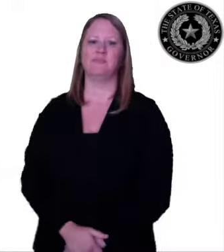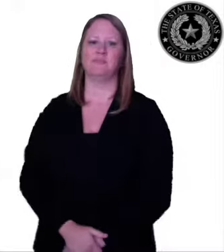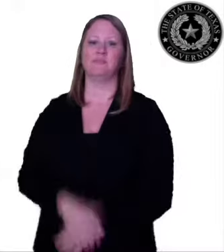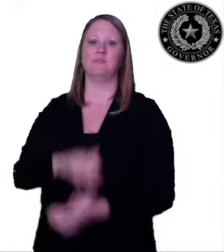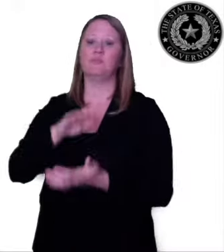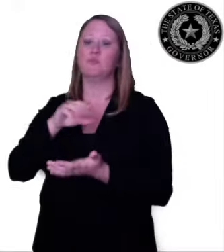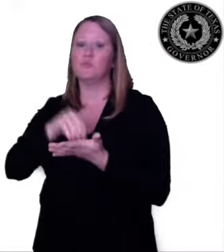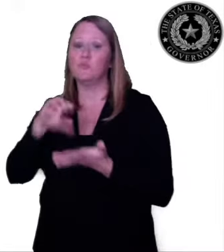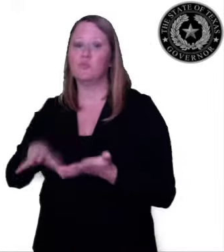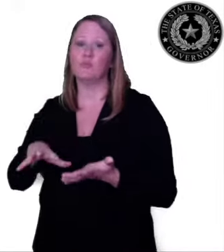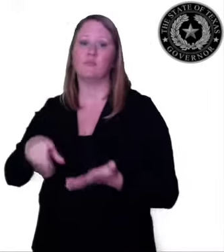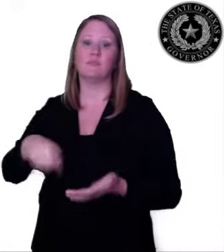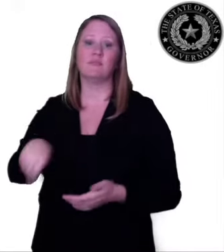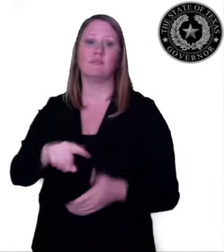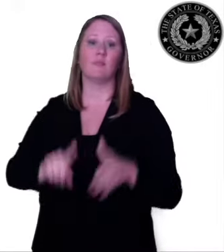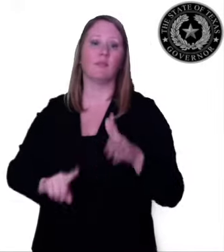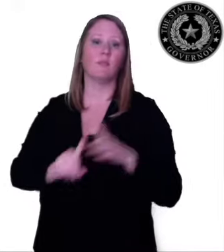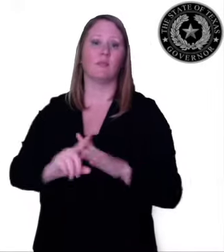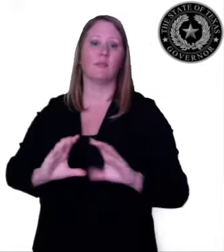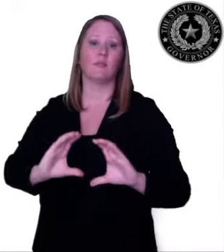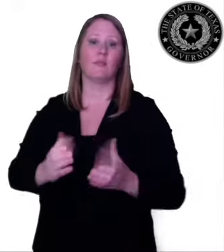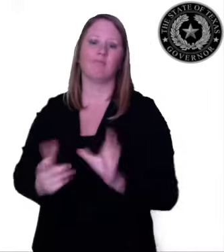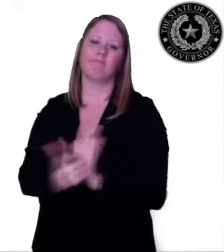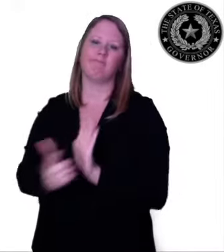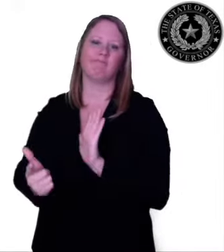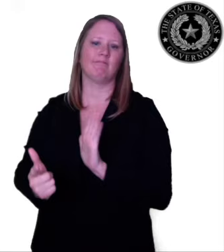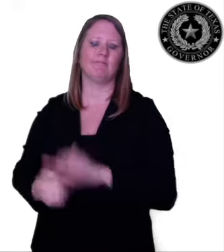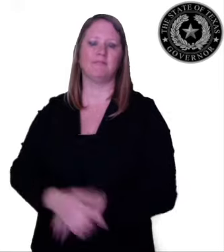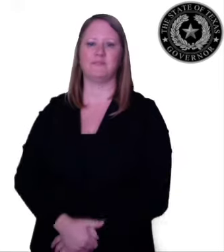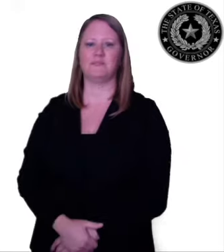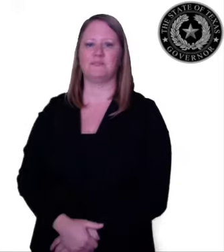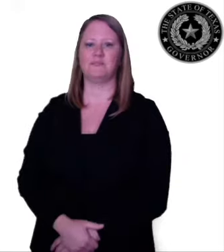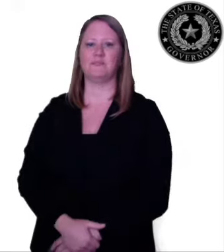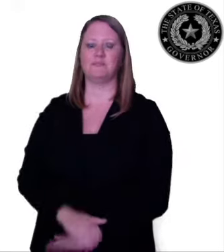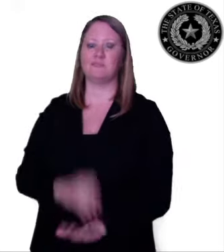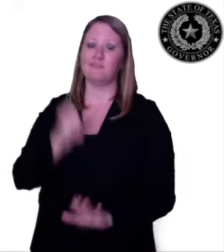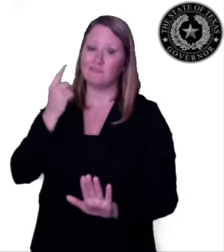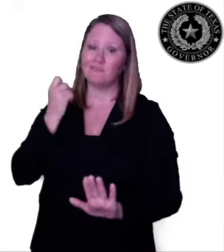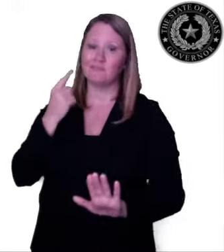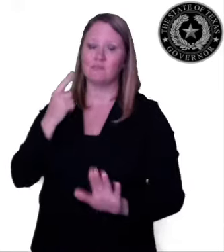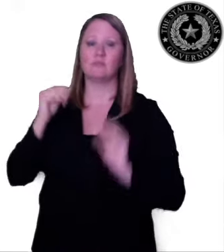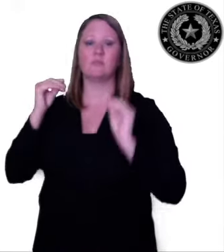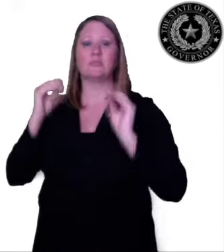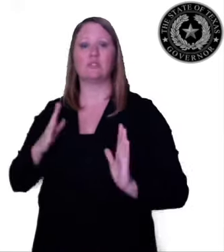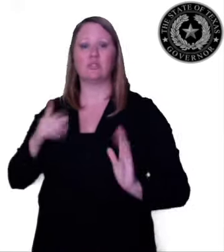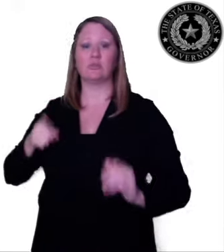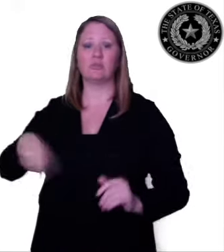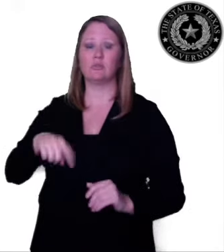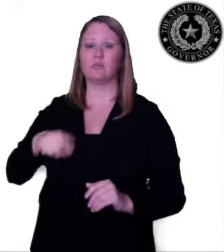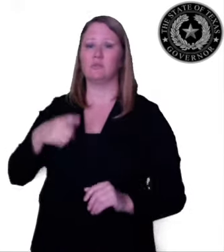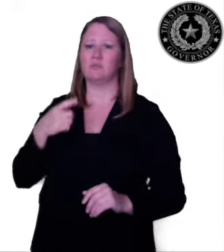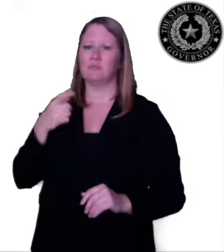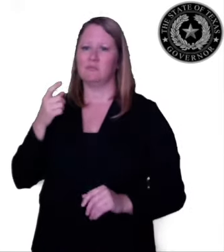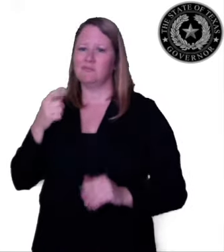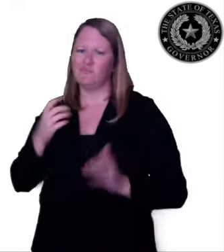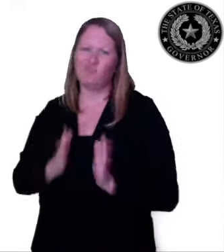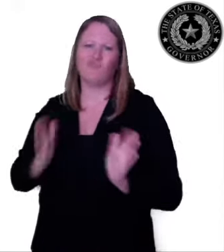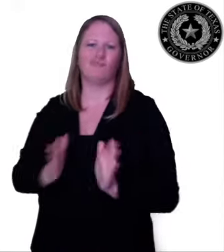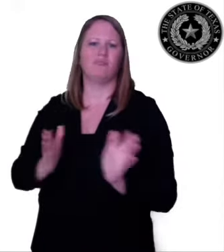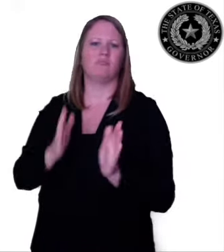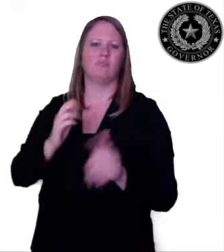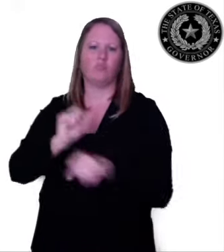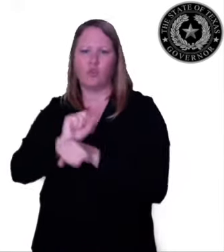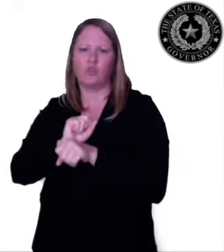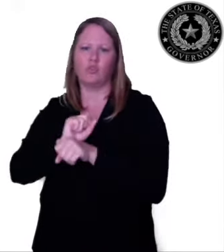year. Public education teachers and staff are encouraged to continue to work remotely from home if possible, but